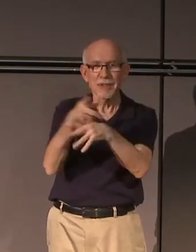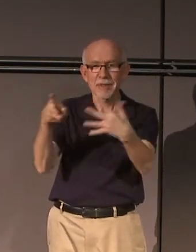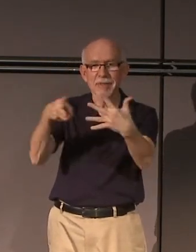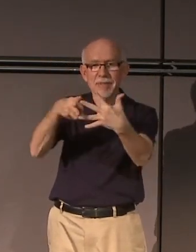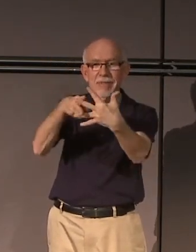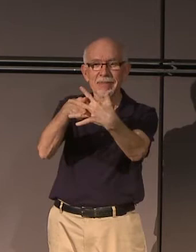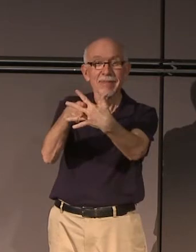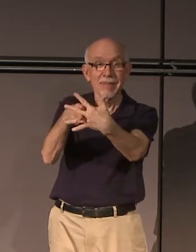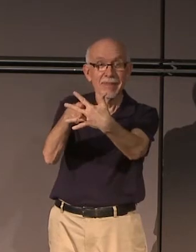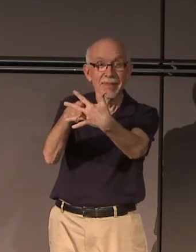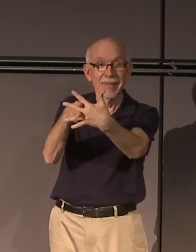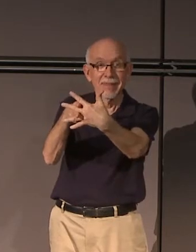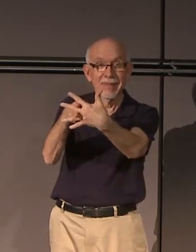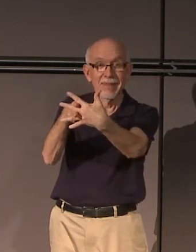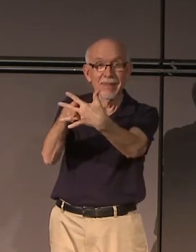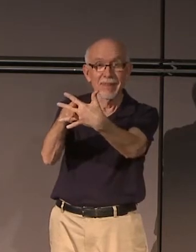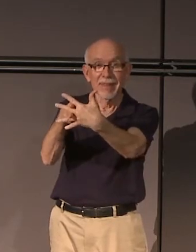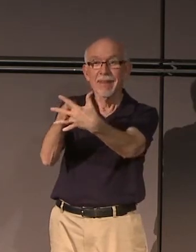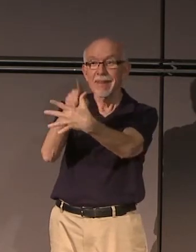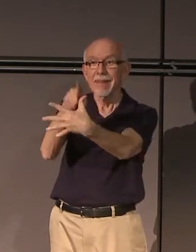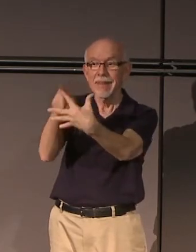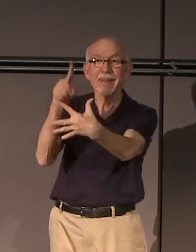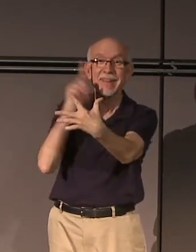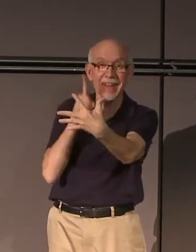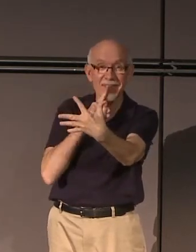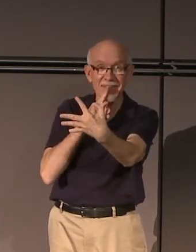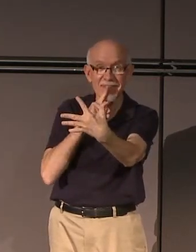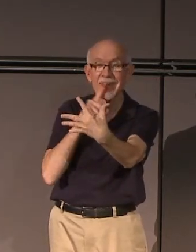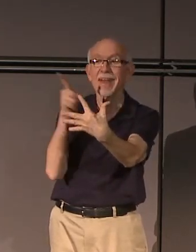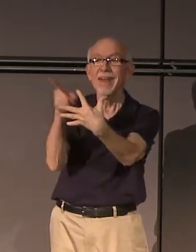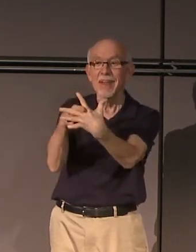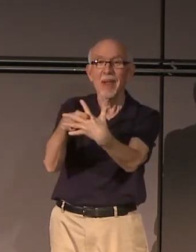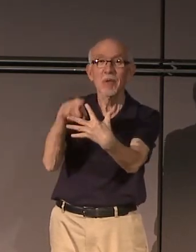I had 2 hearing sisters, one just older than me, one just younger.